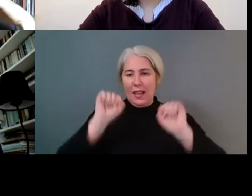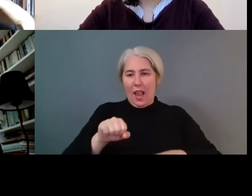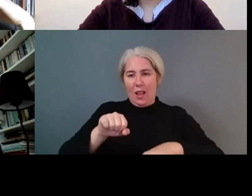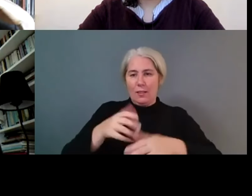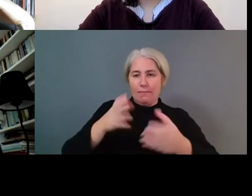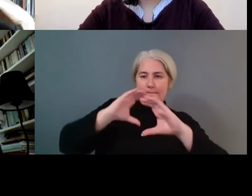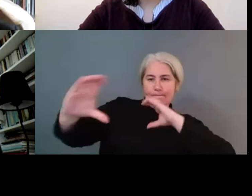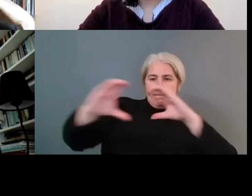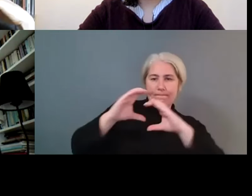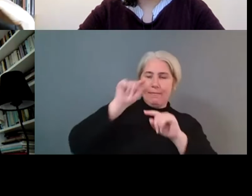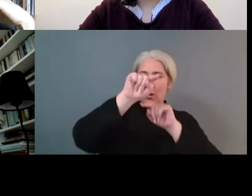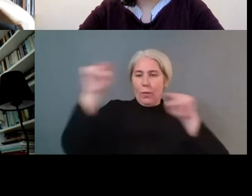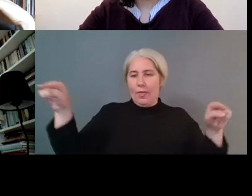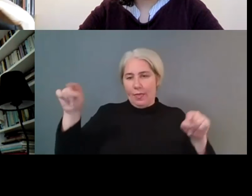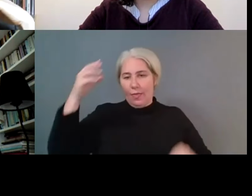Thank you both.